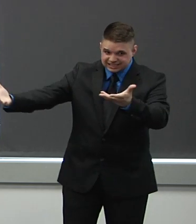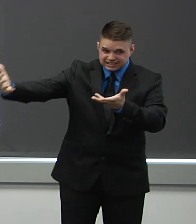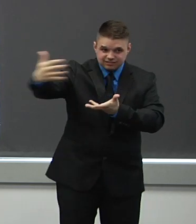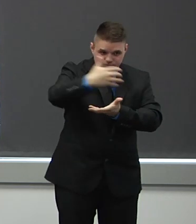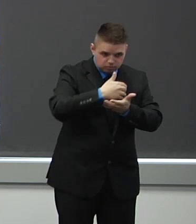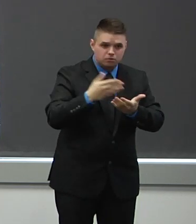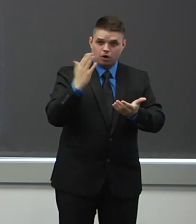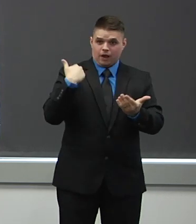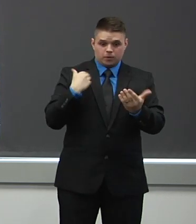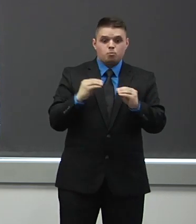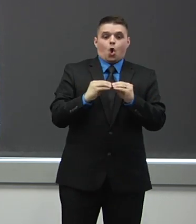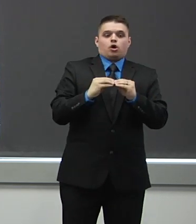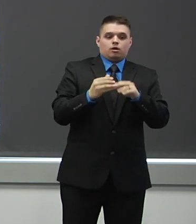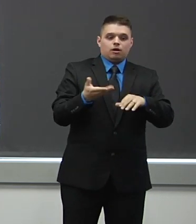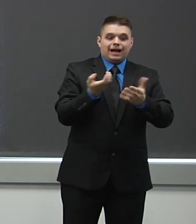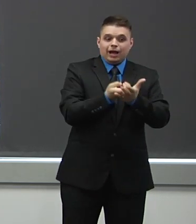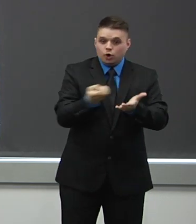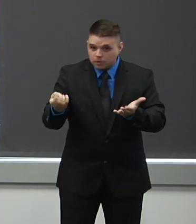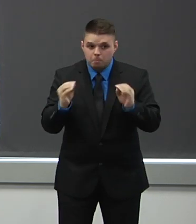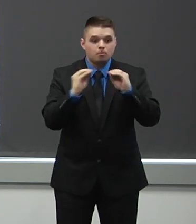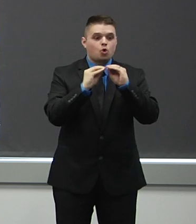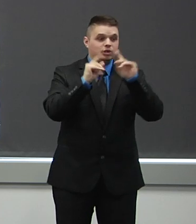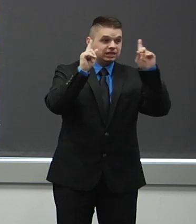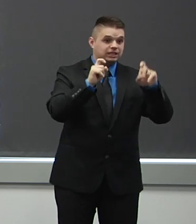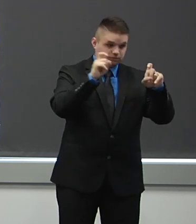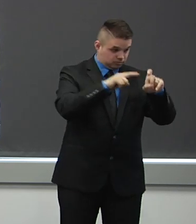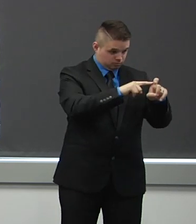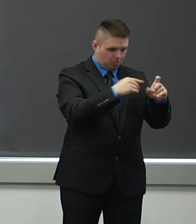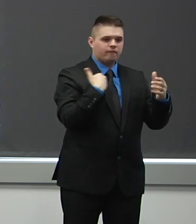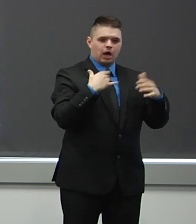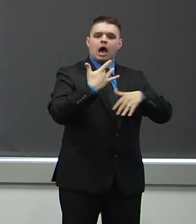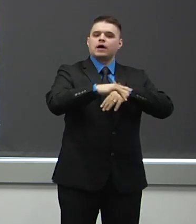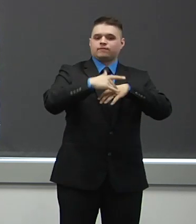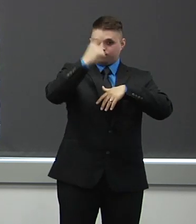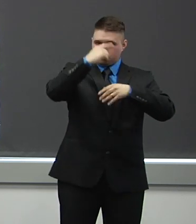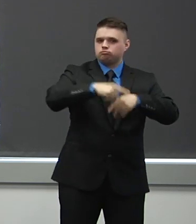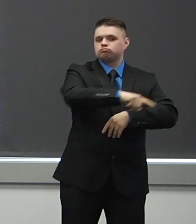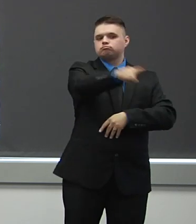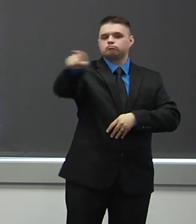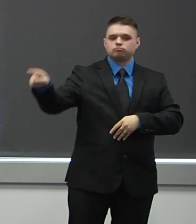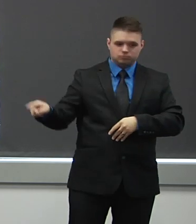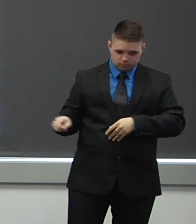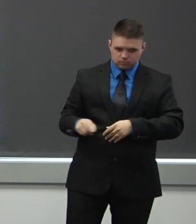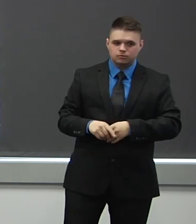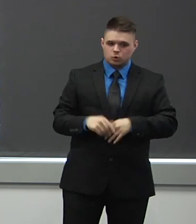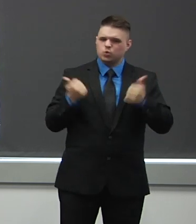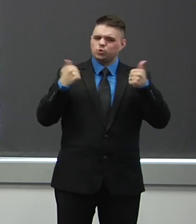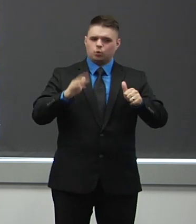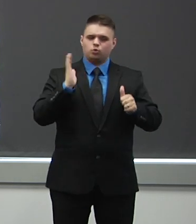board, there are new testing becoming available, and we are going to continue to work that make that available to Oregonians.